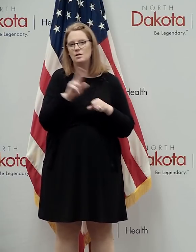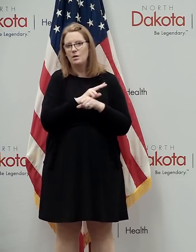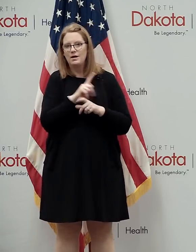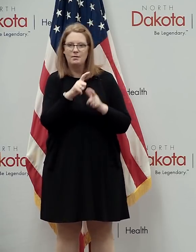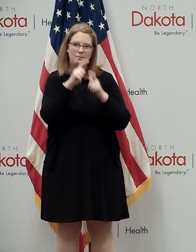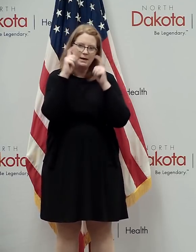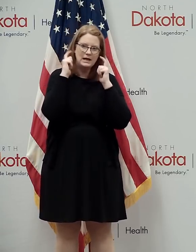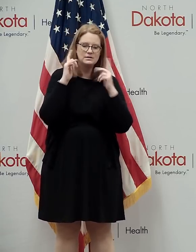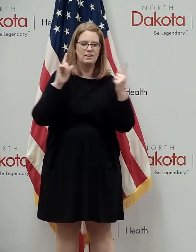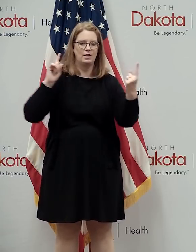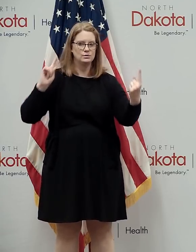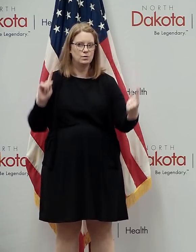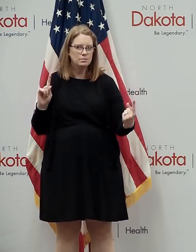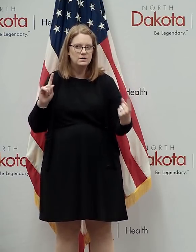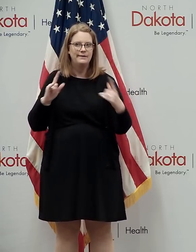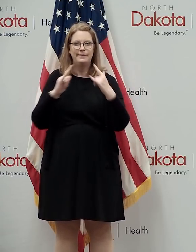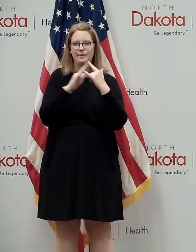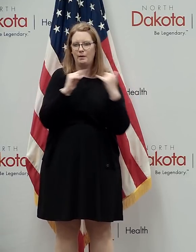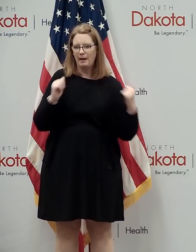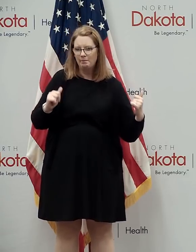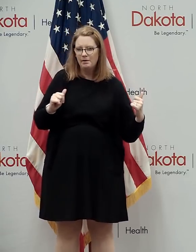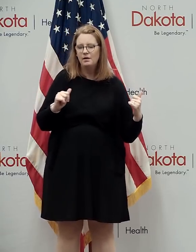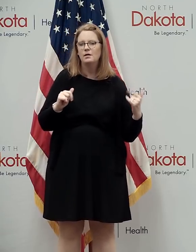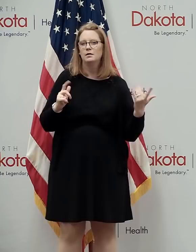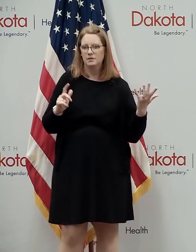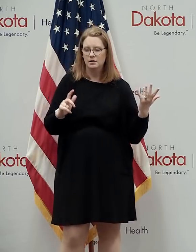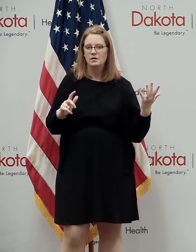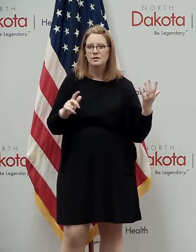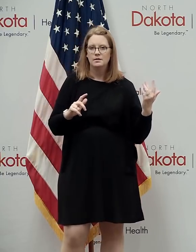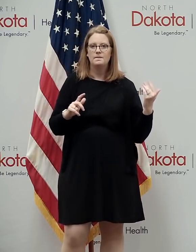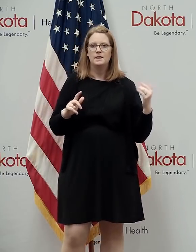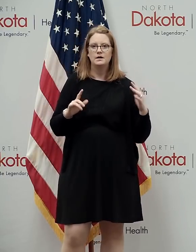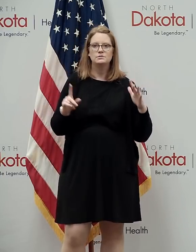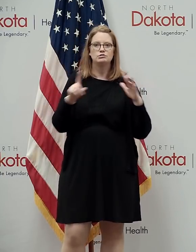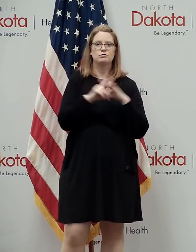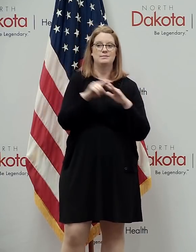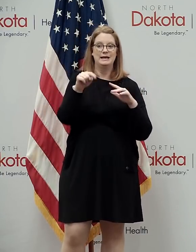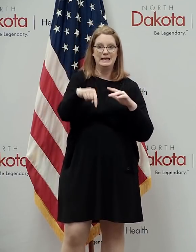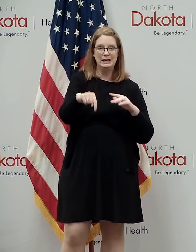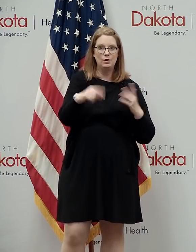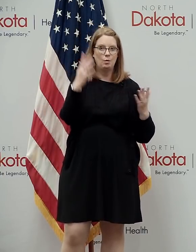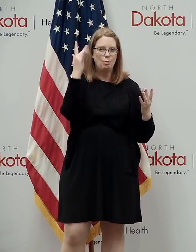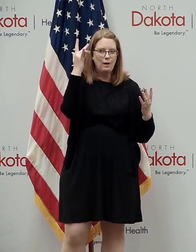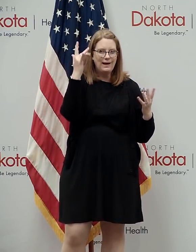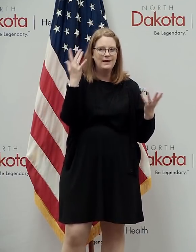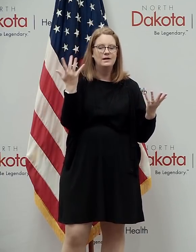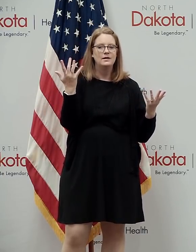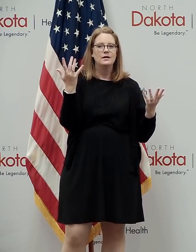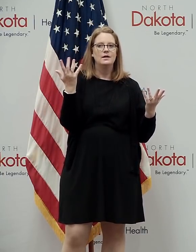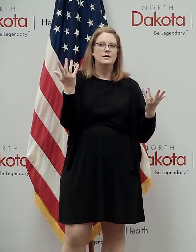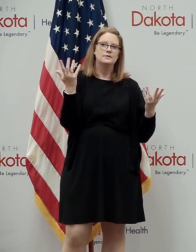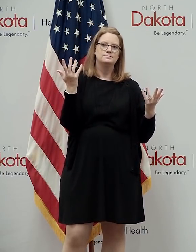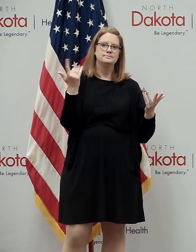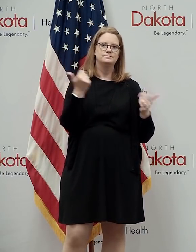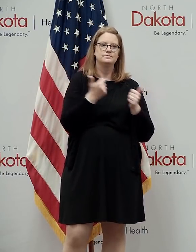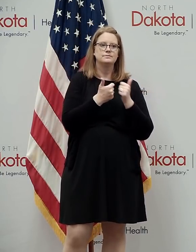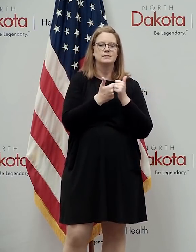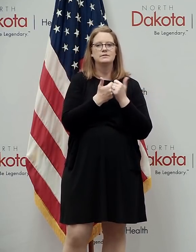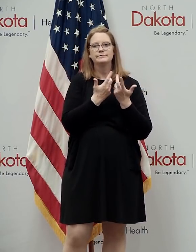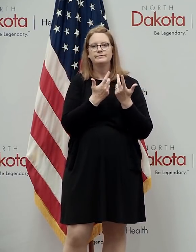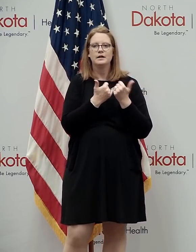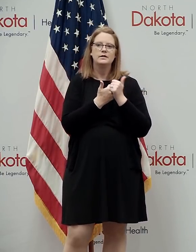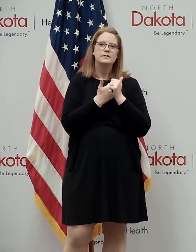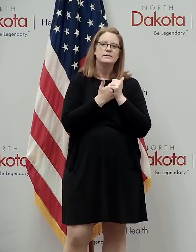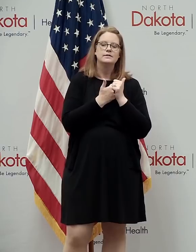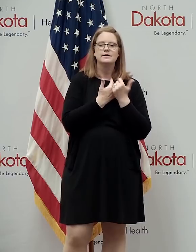they're social distancing, they're camping, they're doing things. They're coming here because they're trying to, as we say, they're following